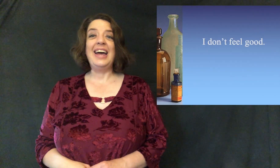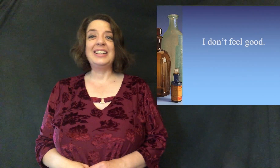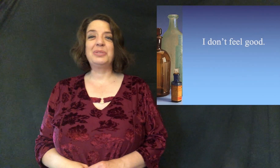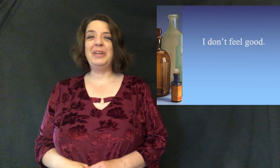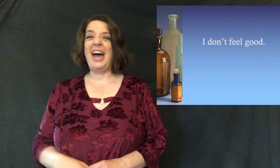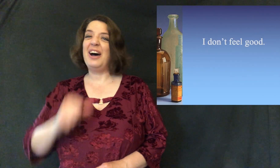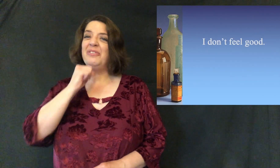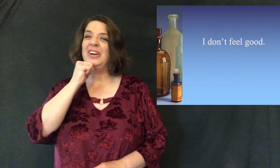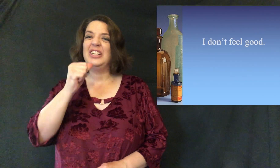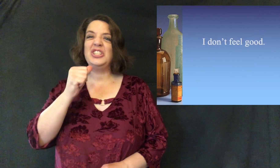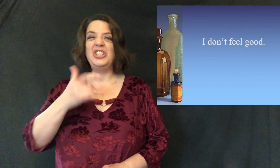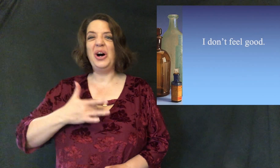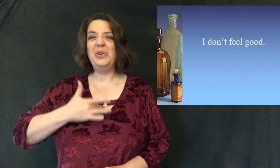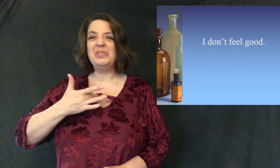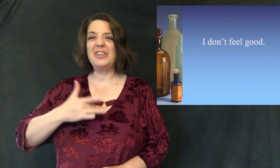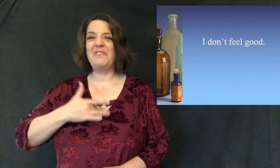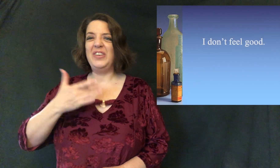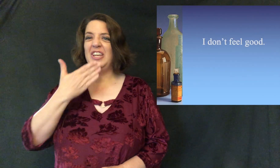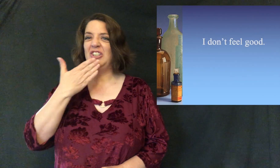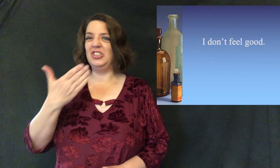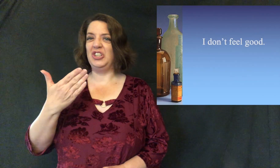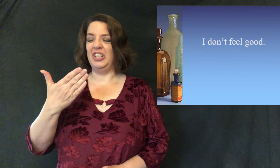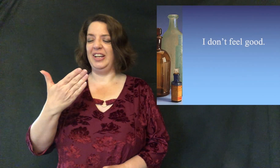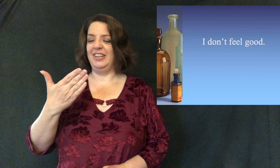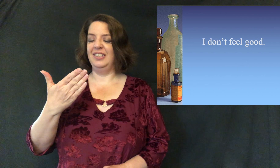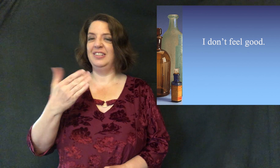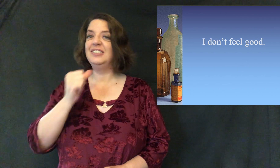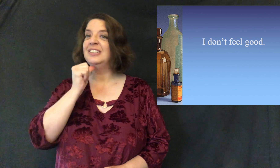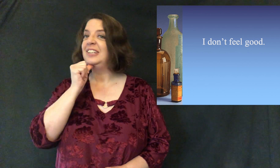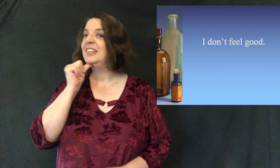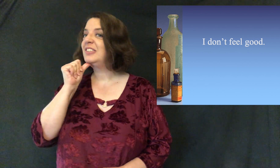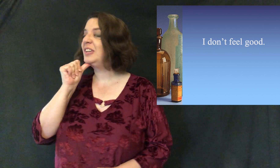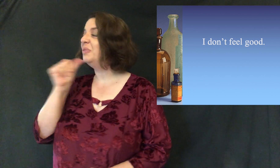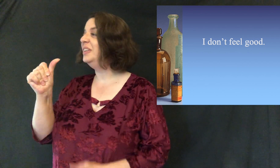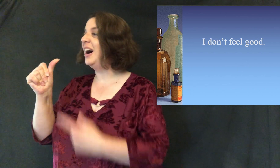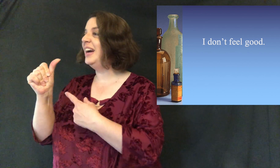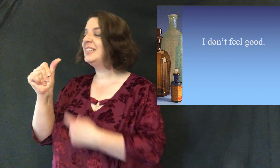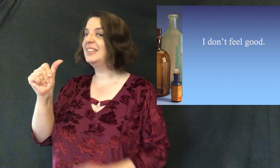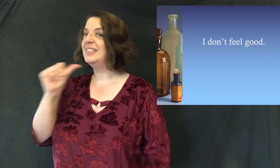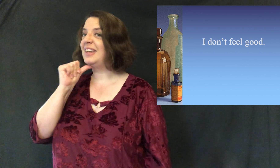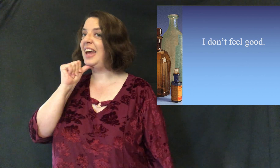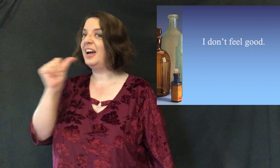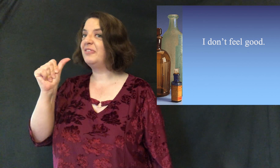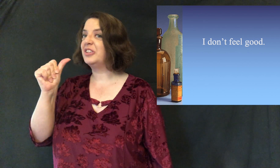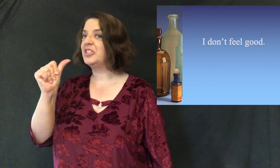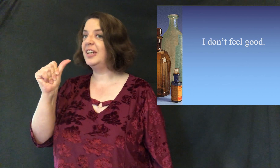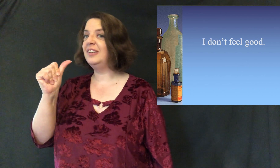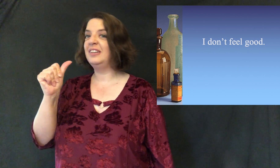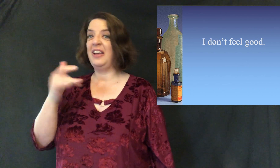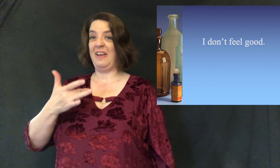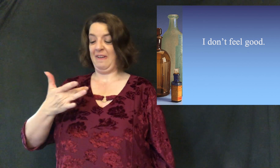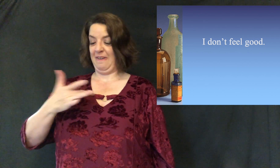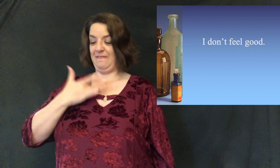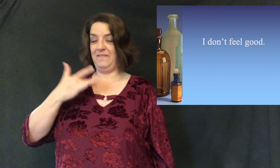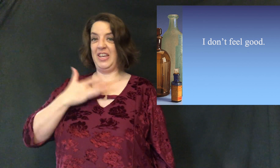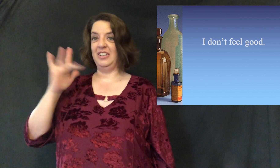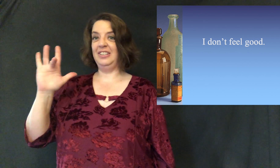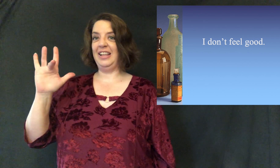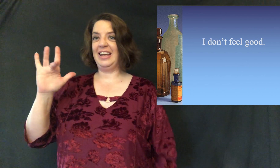Next we have don't feel good. So not is an A off your chin. Feel, again,